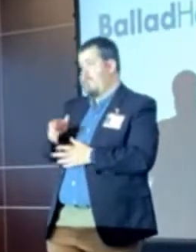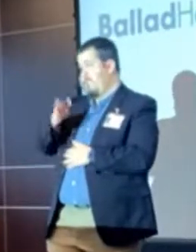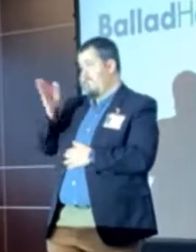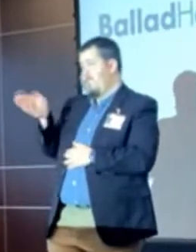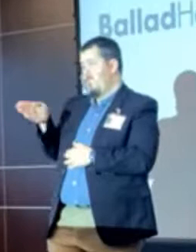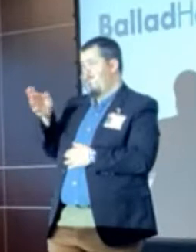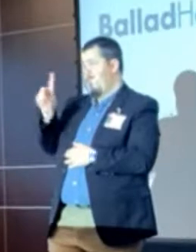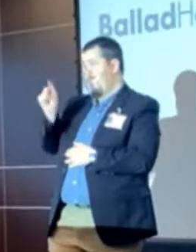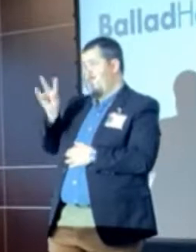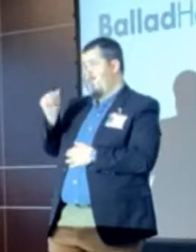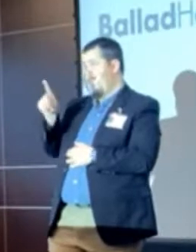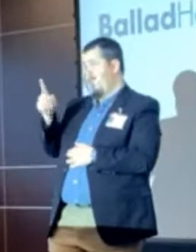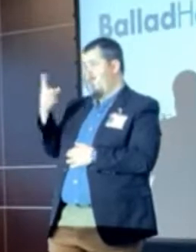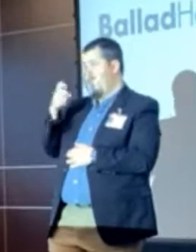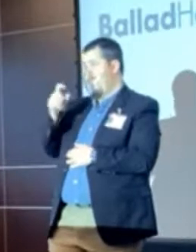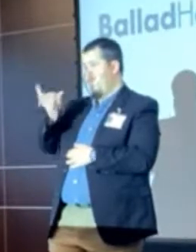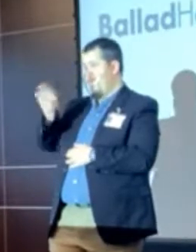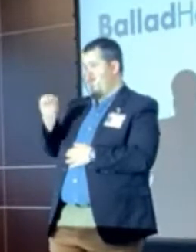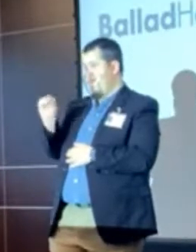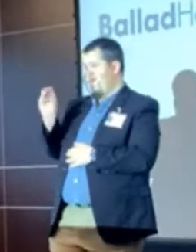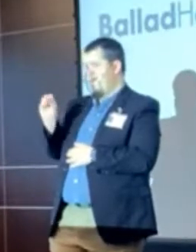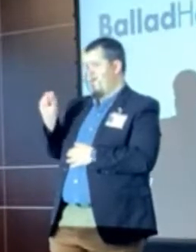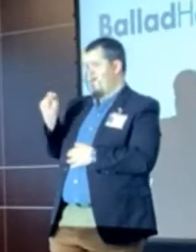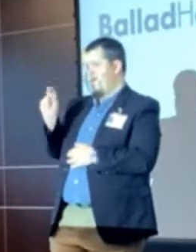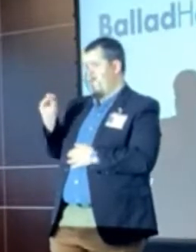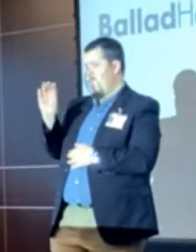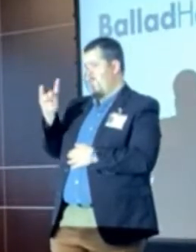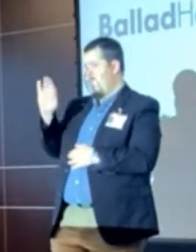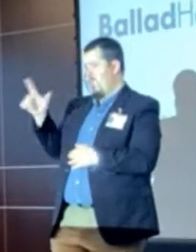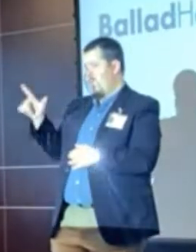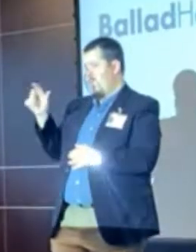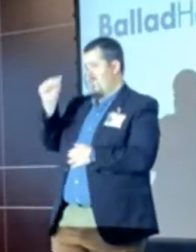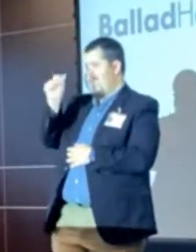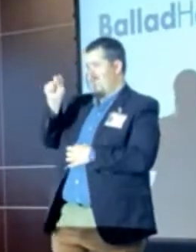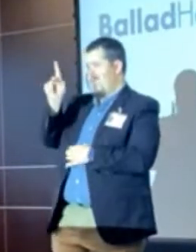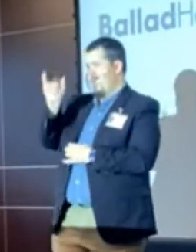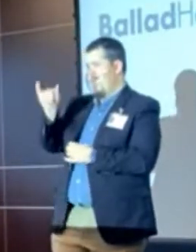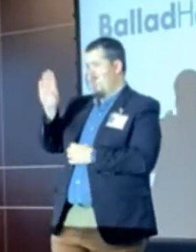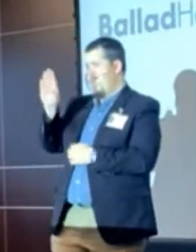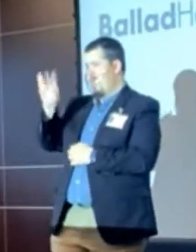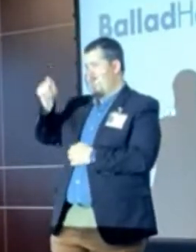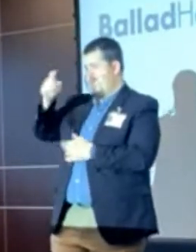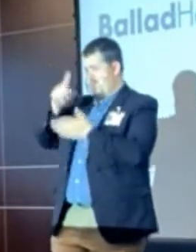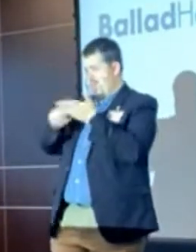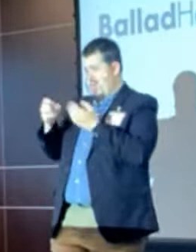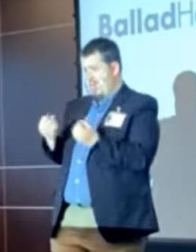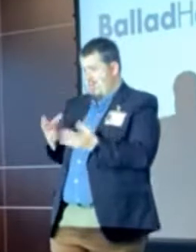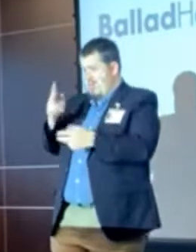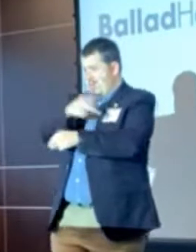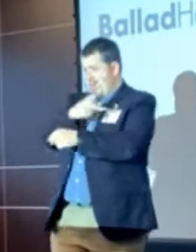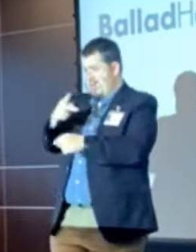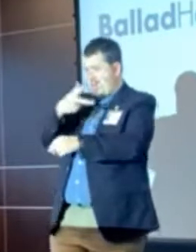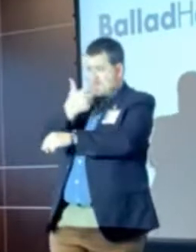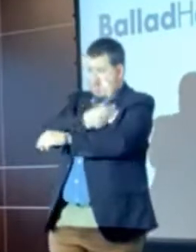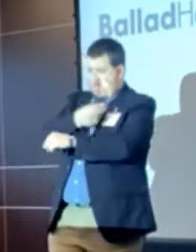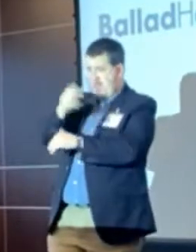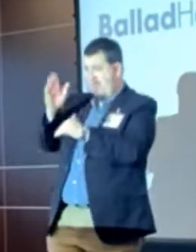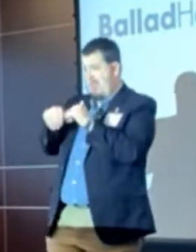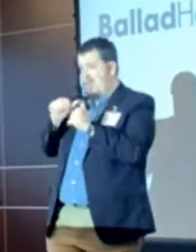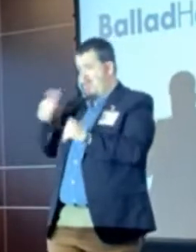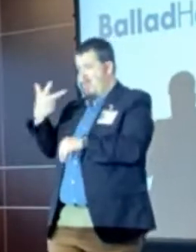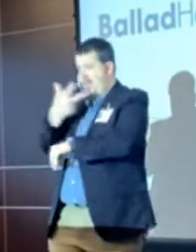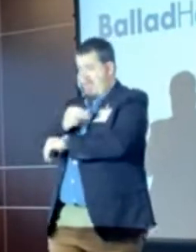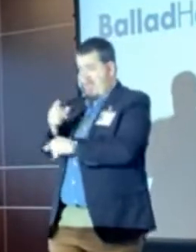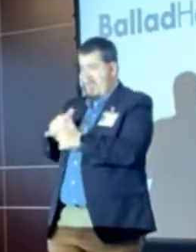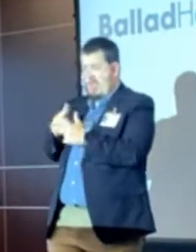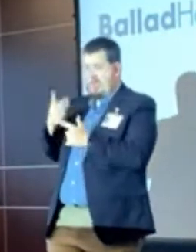again. Also asked about the monoclonal antibodies. Are you tracking how many of those patients are vaccinated versus